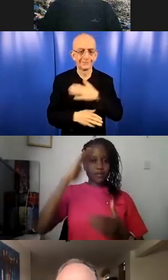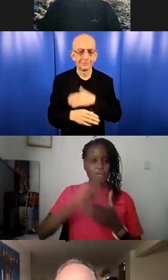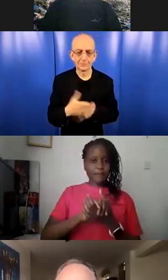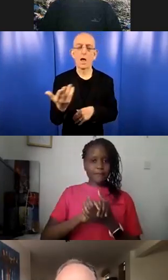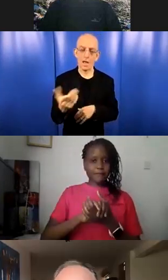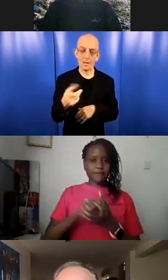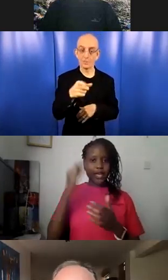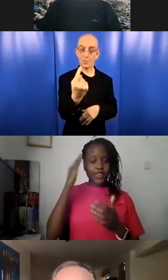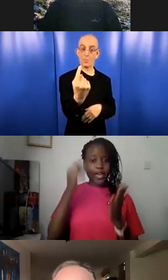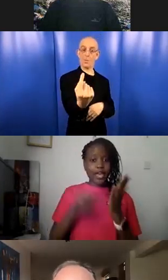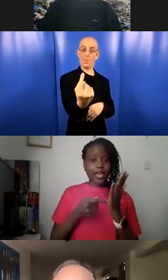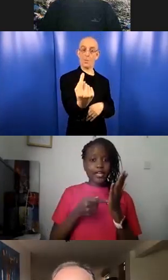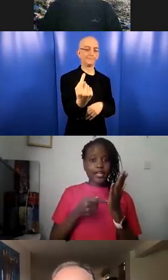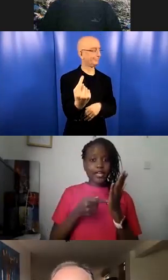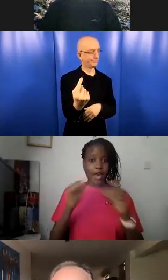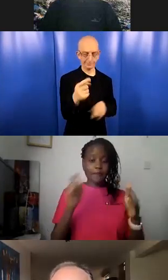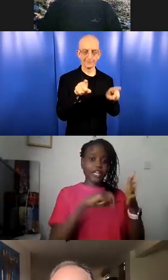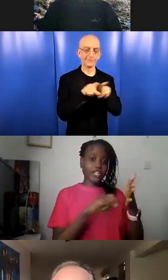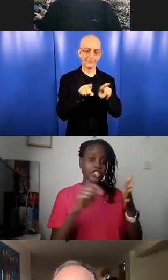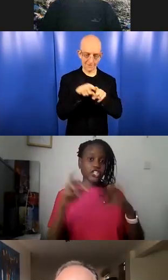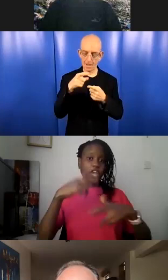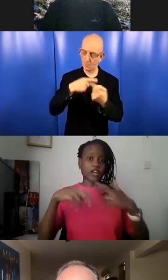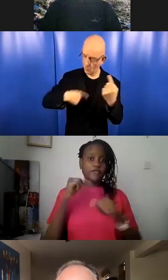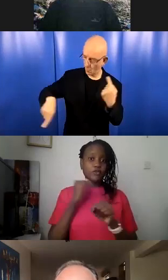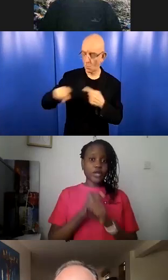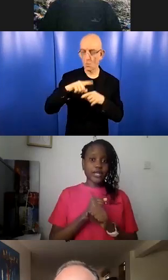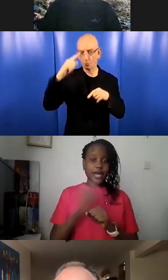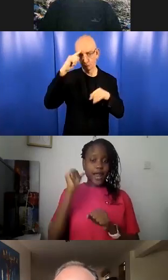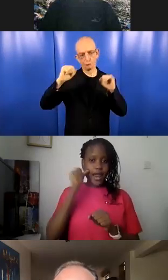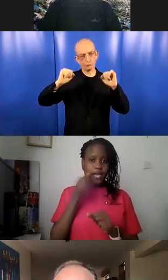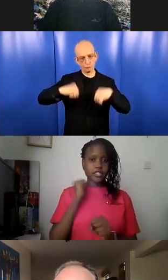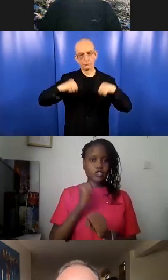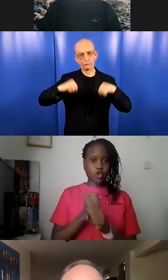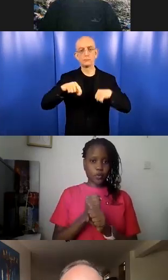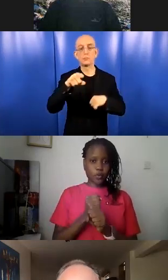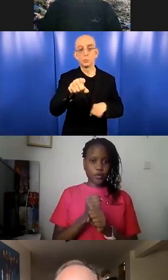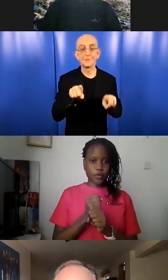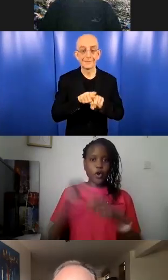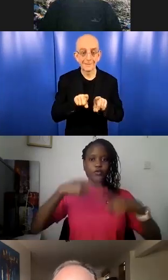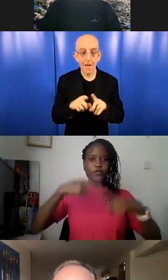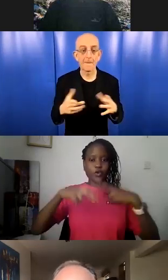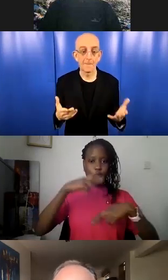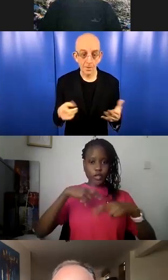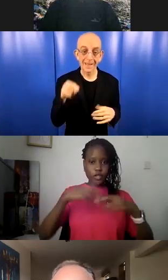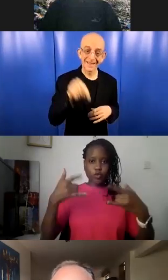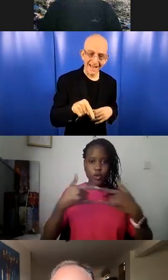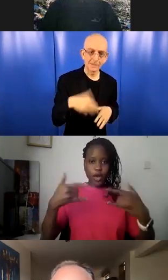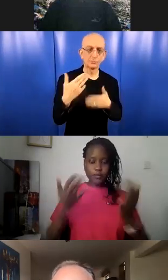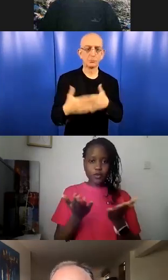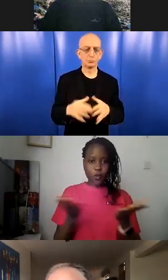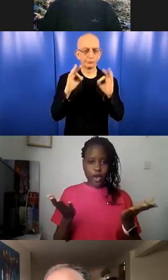Hub systematic literature review does a really nice job of going through where those gaps are,